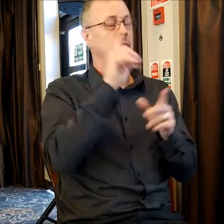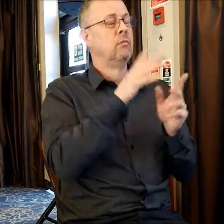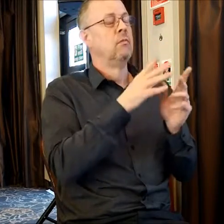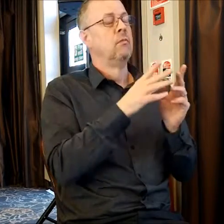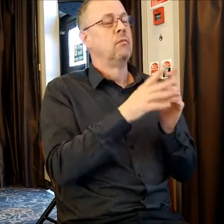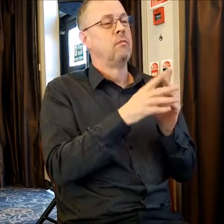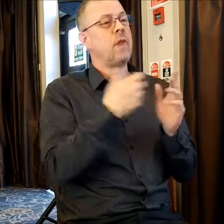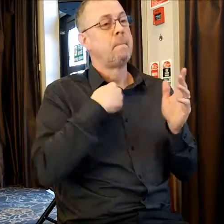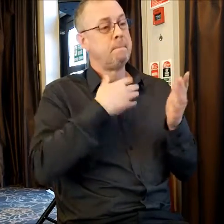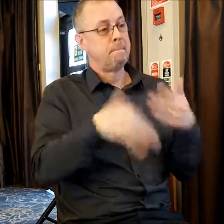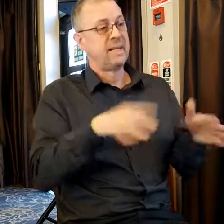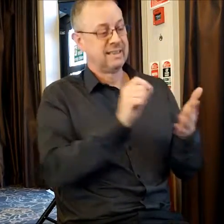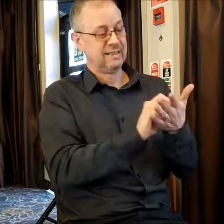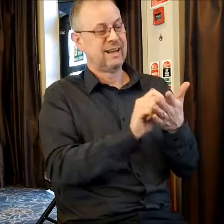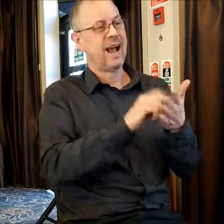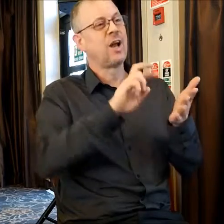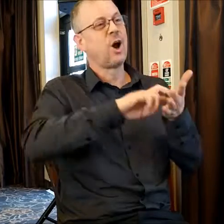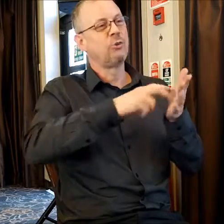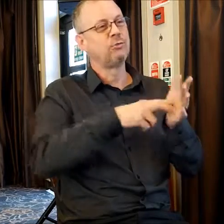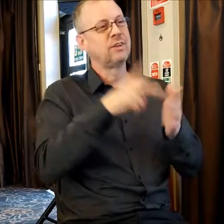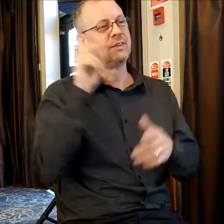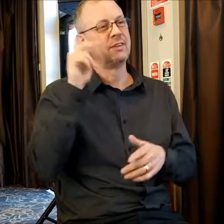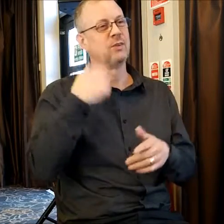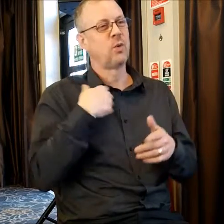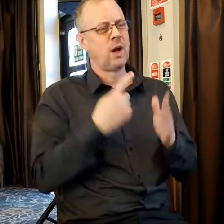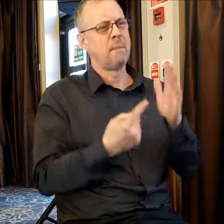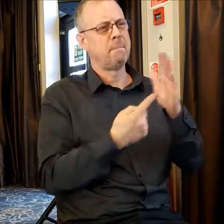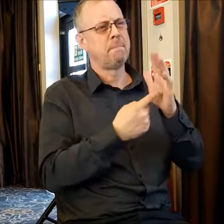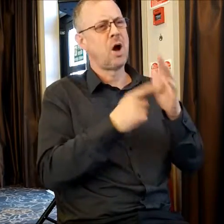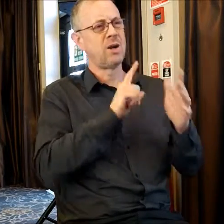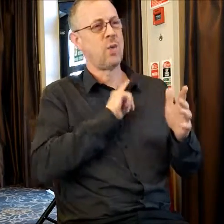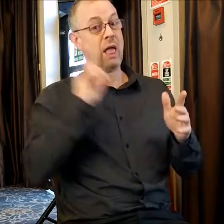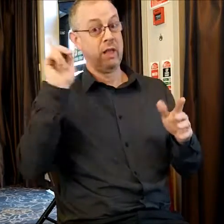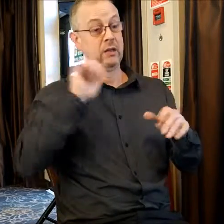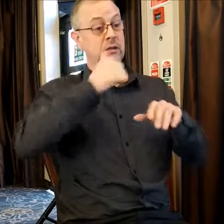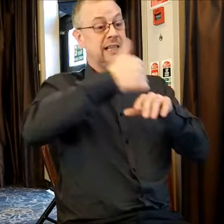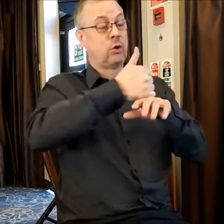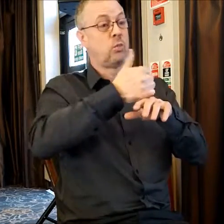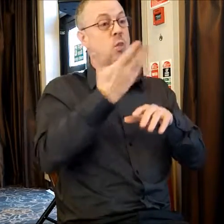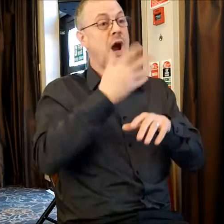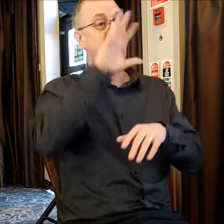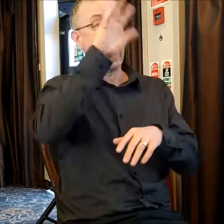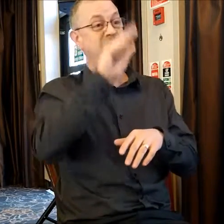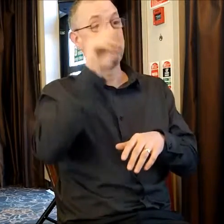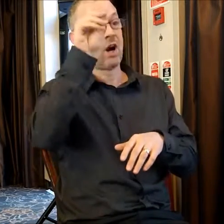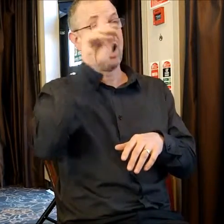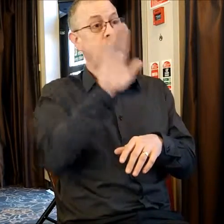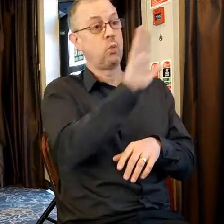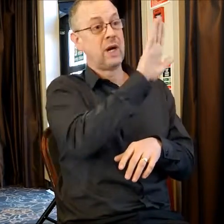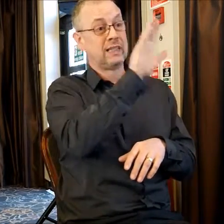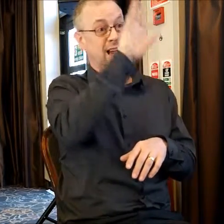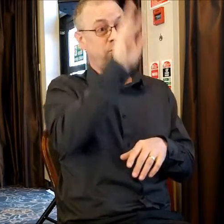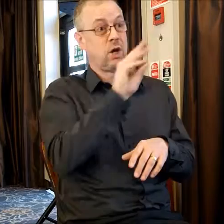for us because it's the first time that we've actually set up a company locally in West Africa. So we have a joint venture with